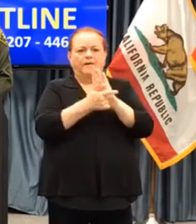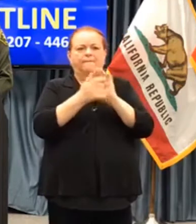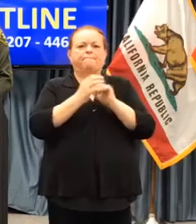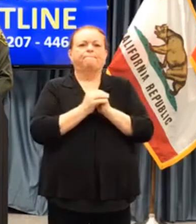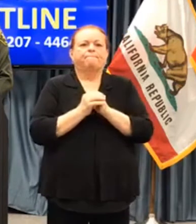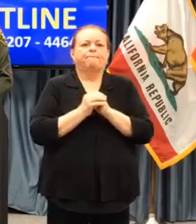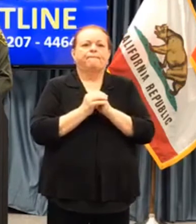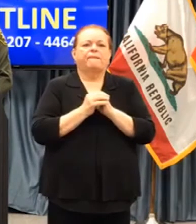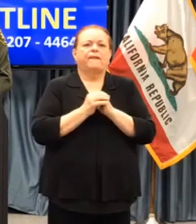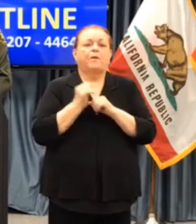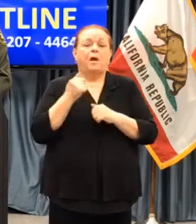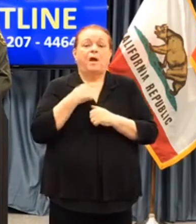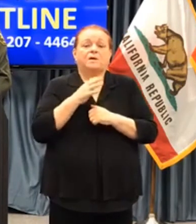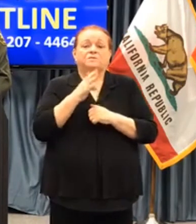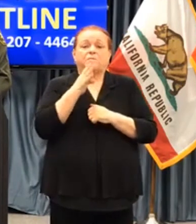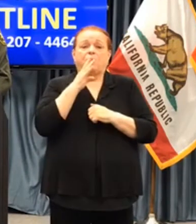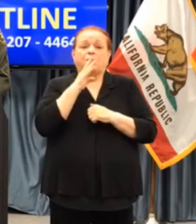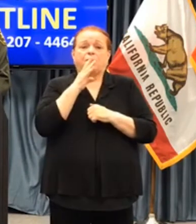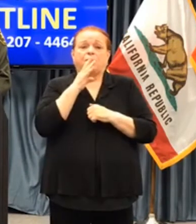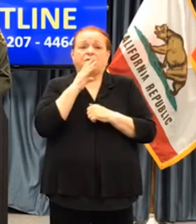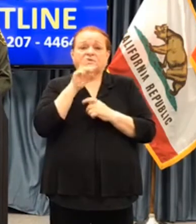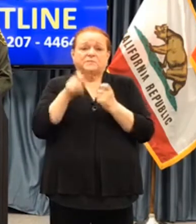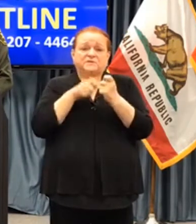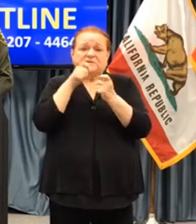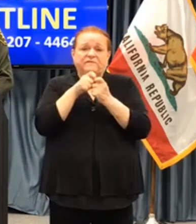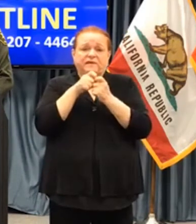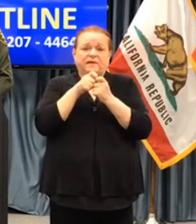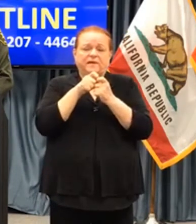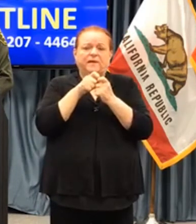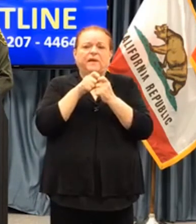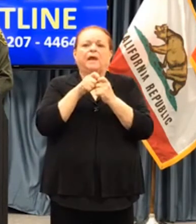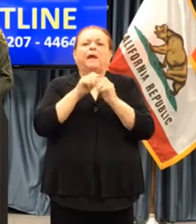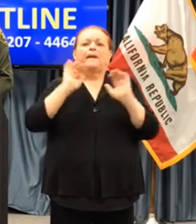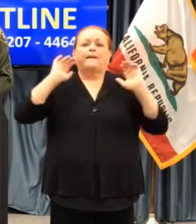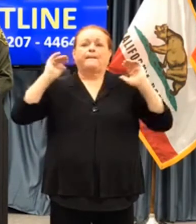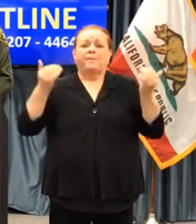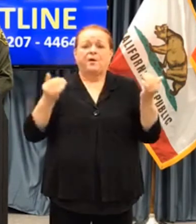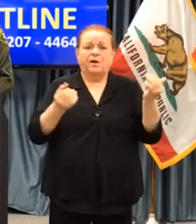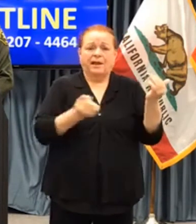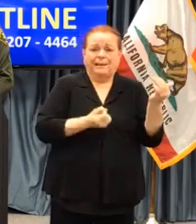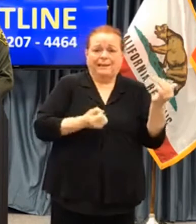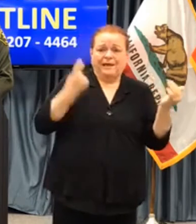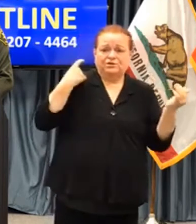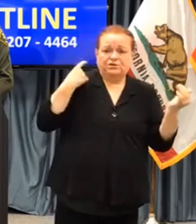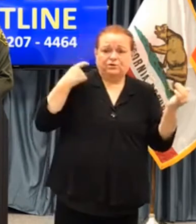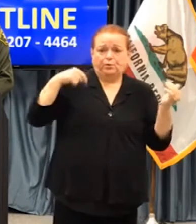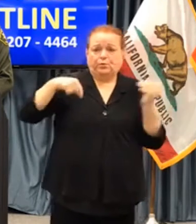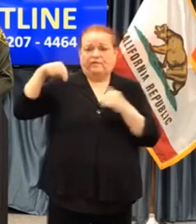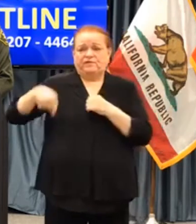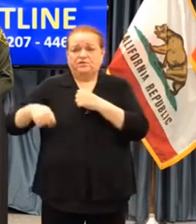just the increase in call type from last year, same period last year to same period this year.